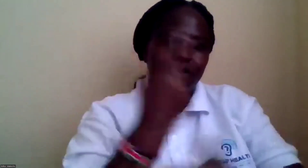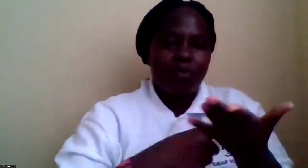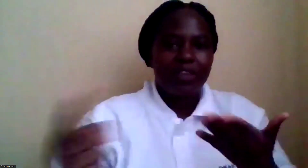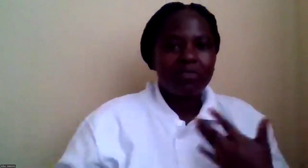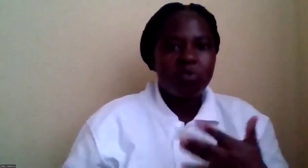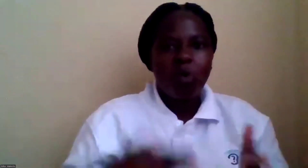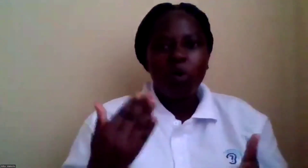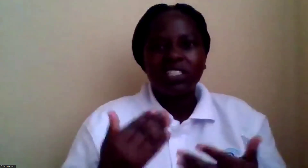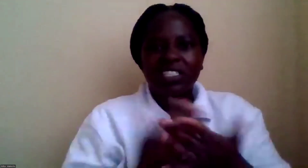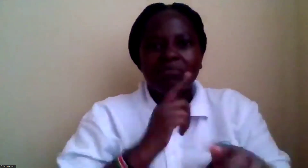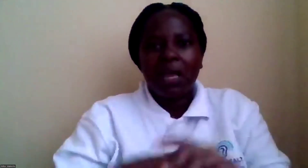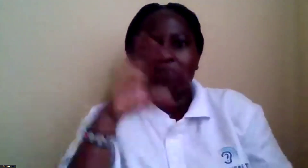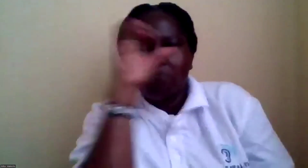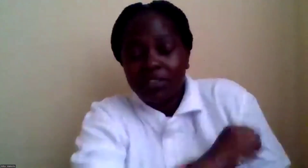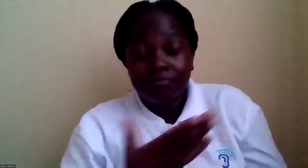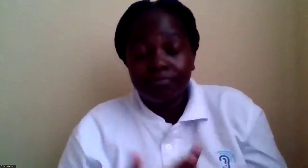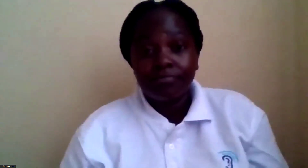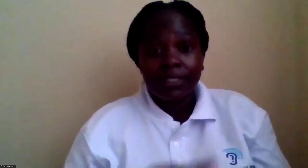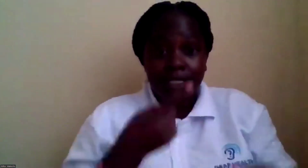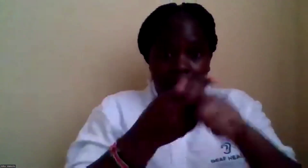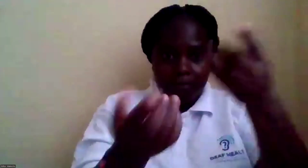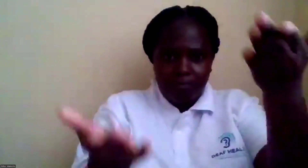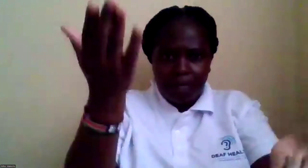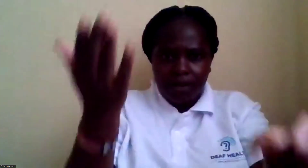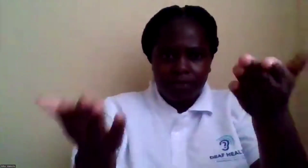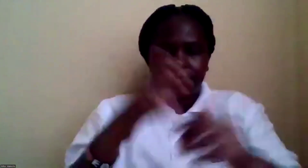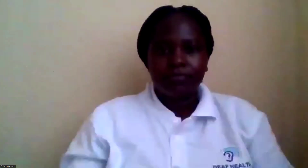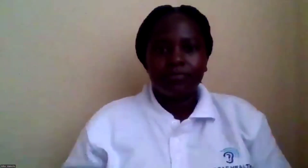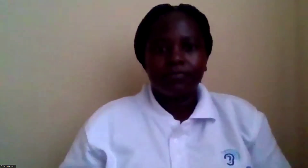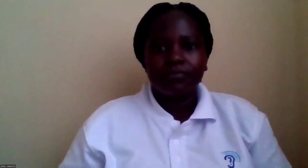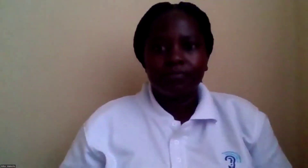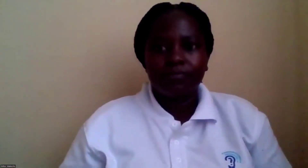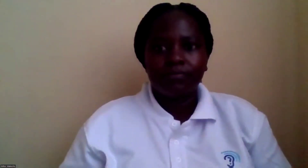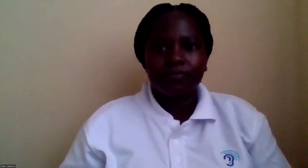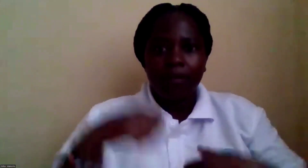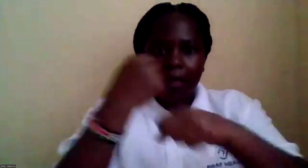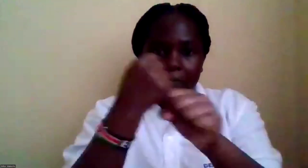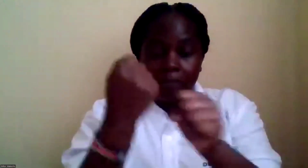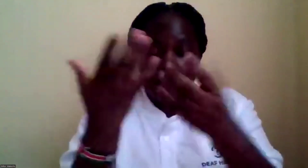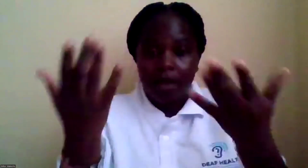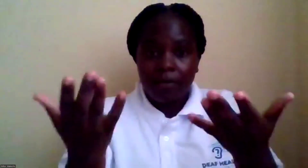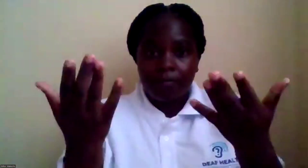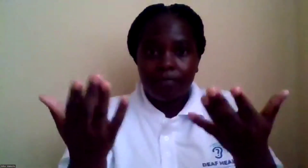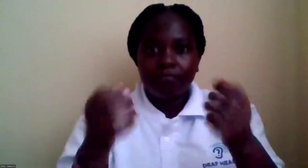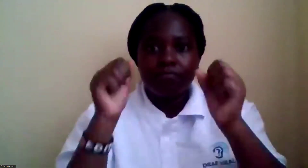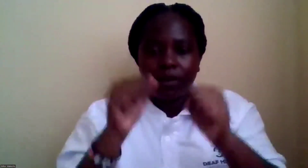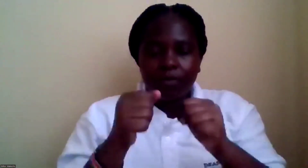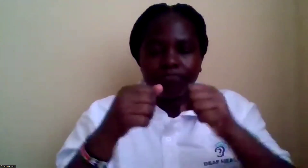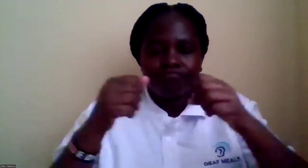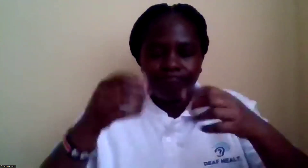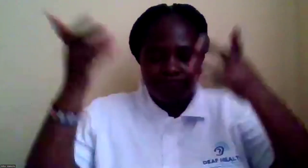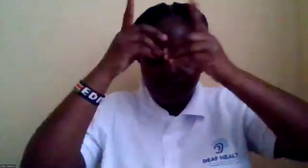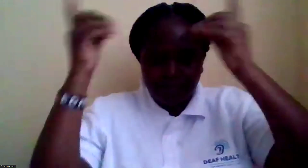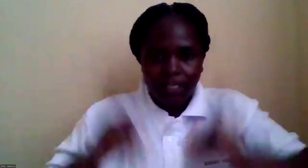right? So when you balance these out, then it creates an environment where we can make more informed decisions. As